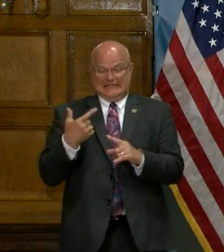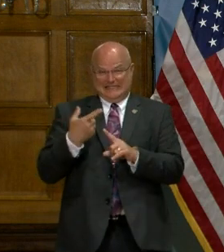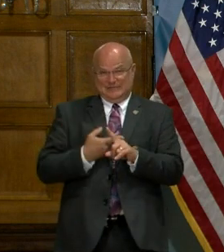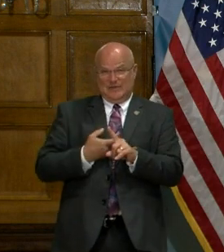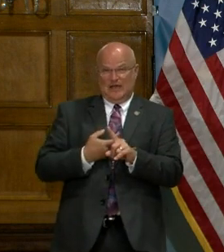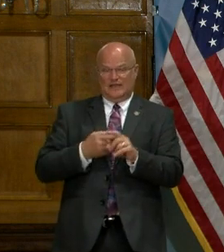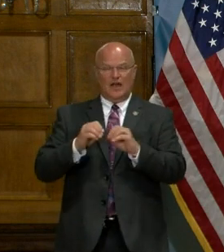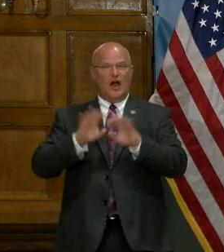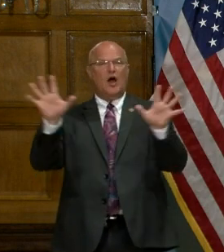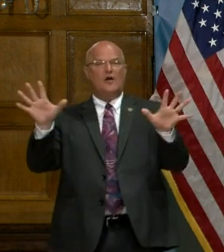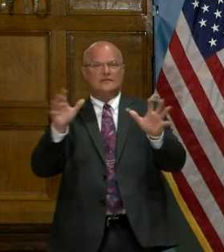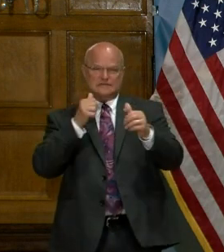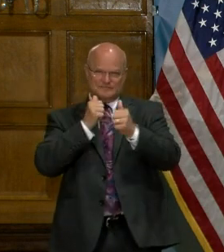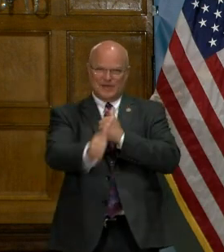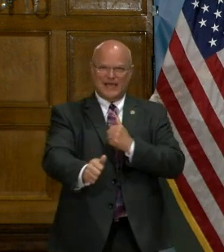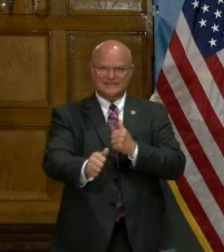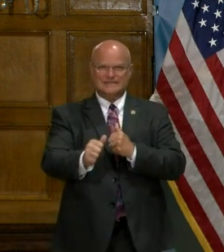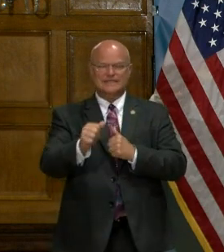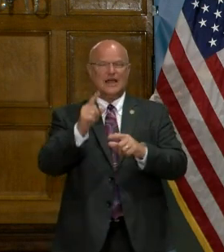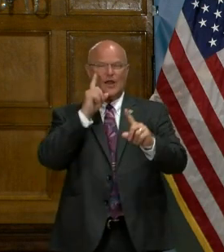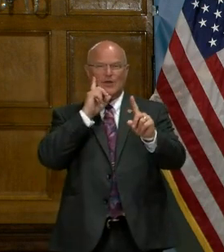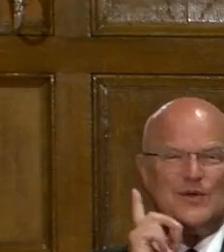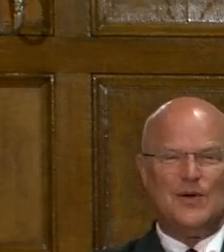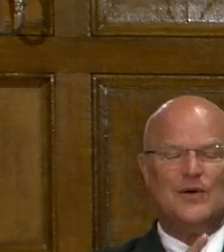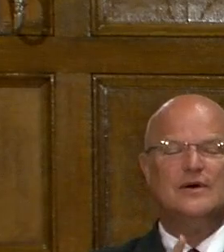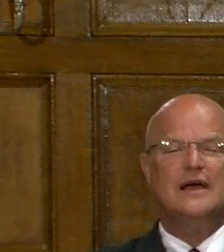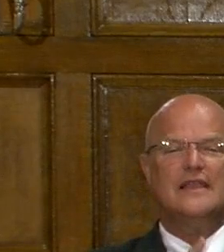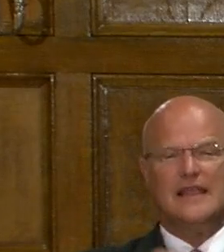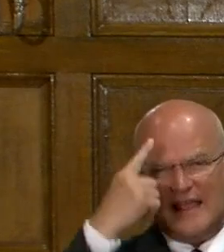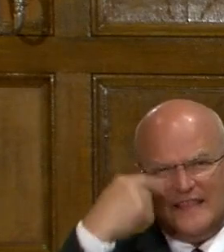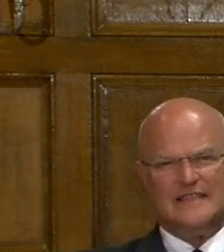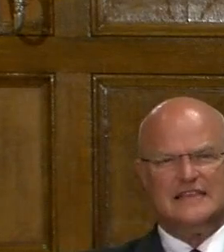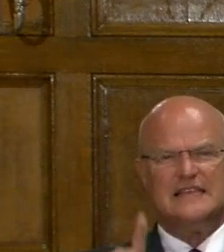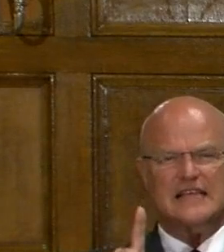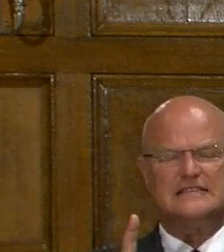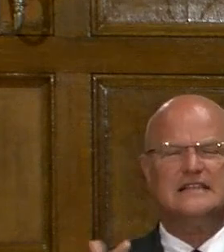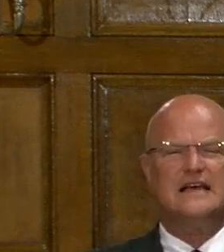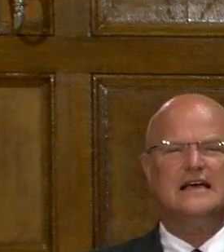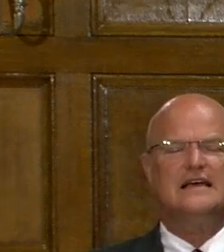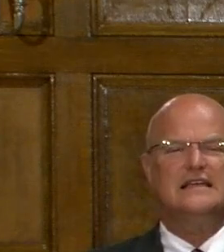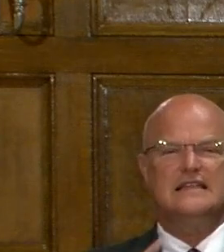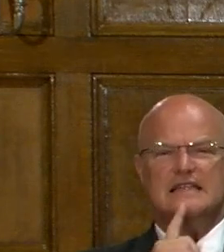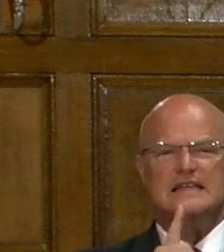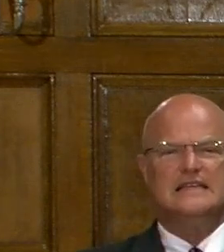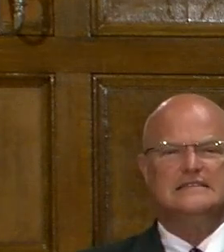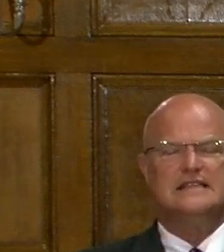month, obviously exceeding our goal. And then I think the next slide is the